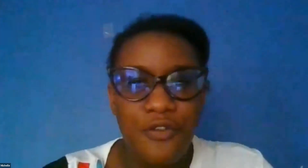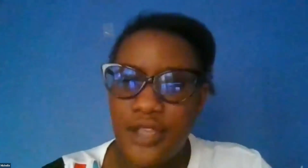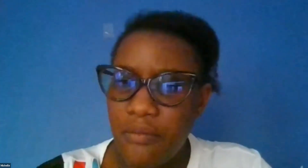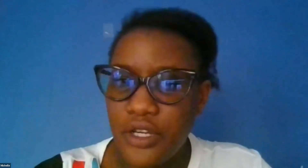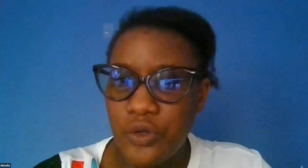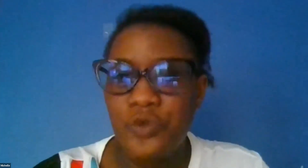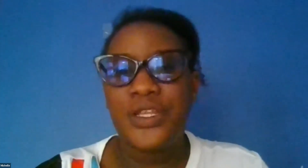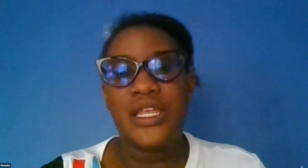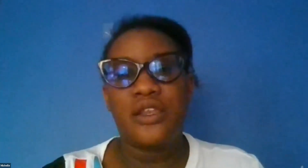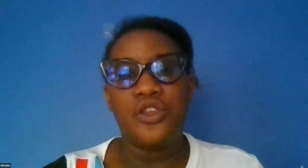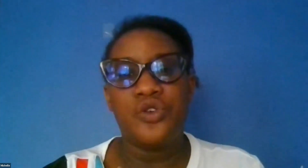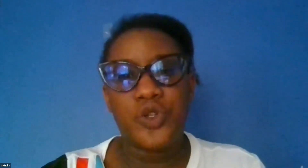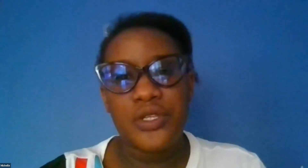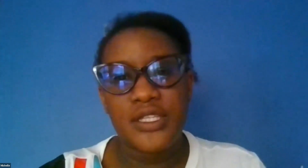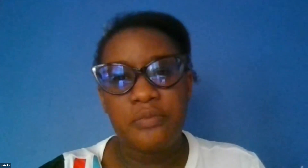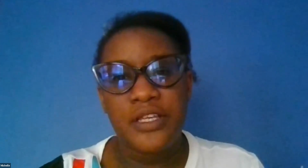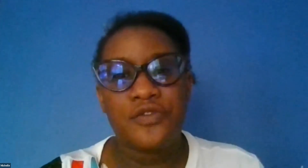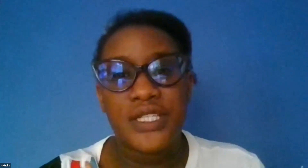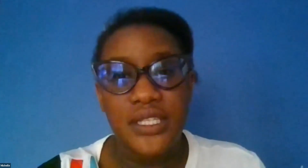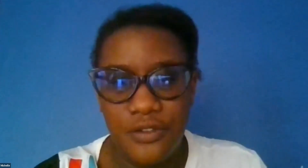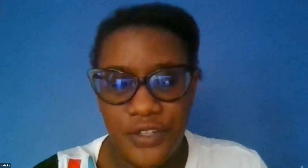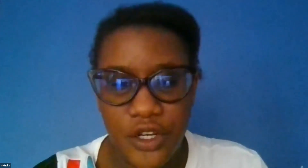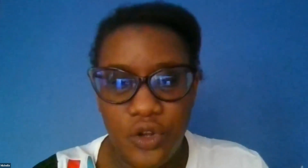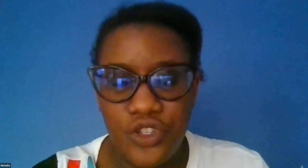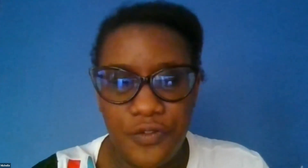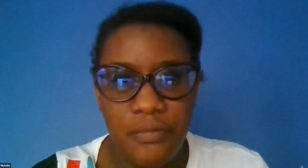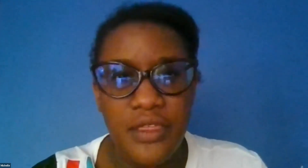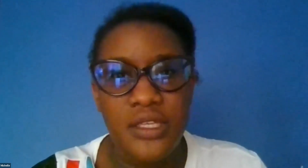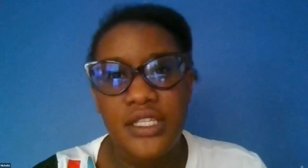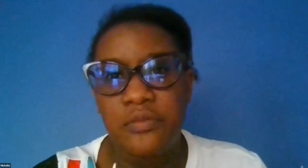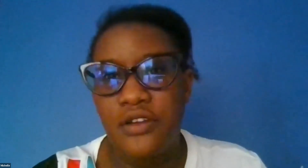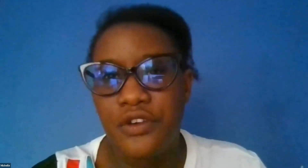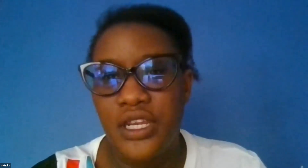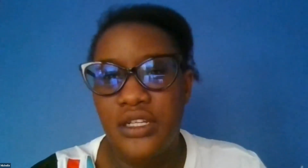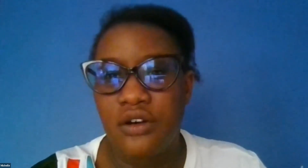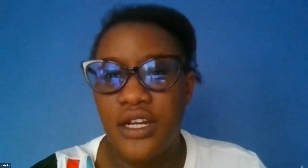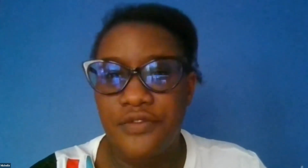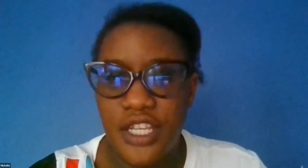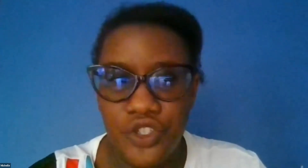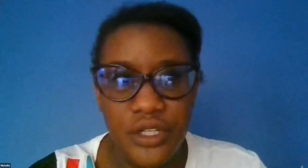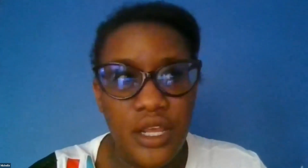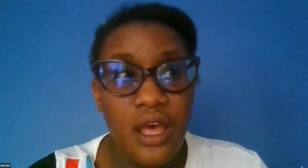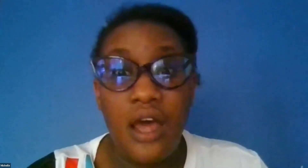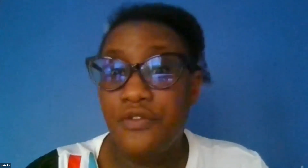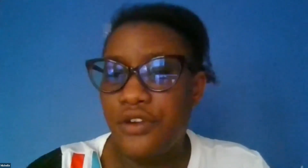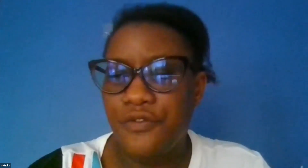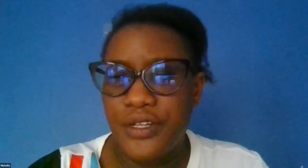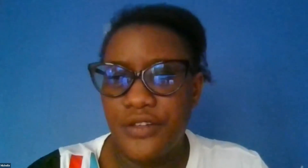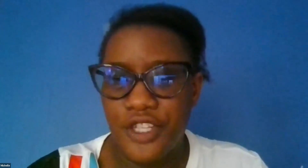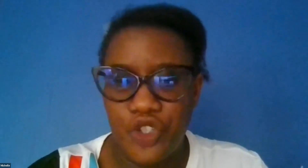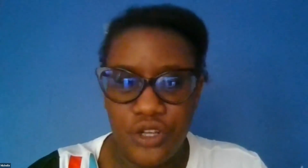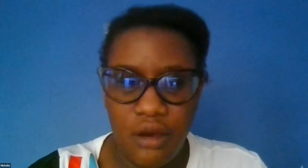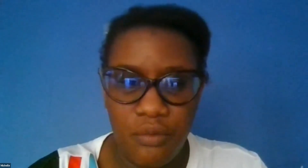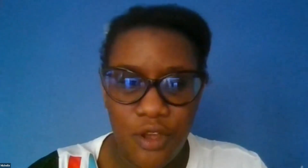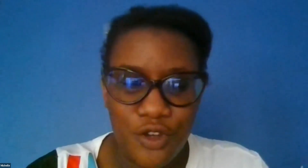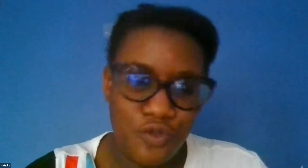presented. For somebody who's really new to the space of assistive technology, for me, this has been a very interactive session and a very